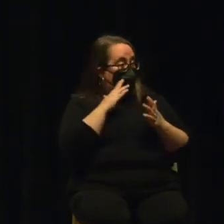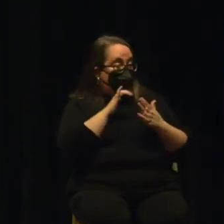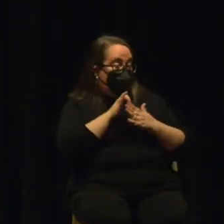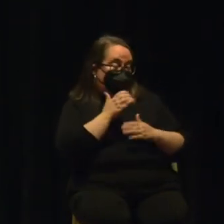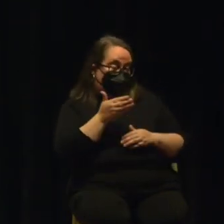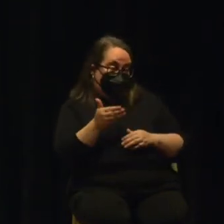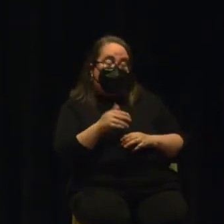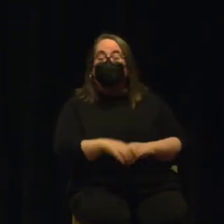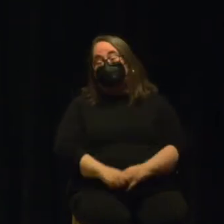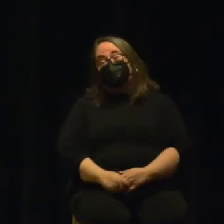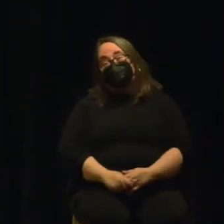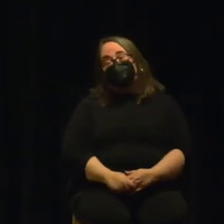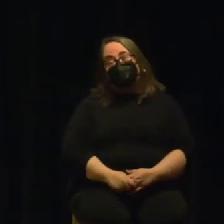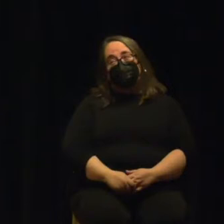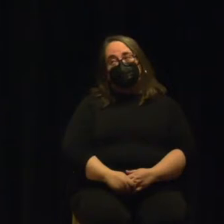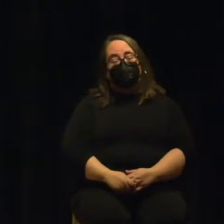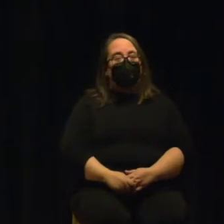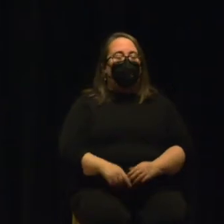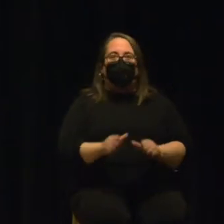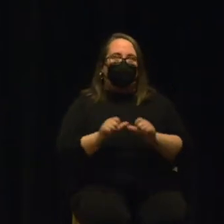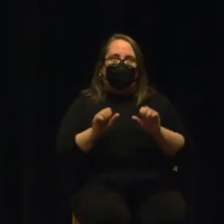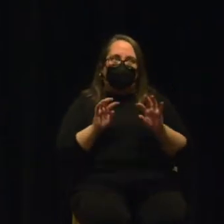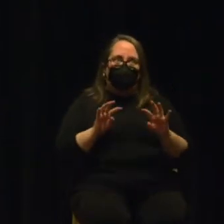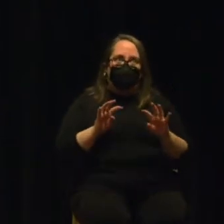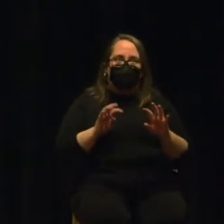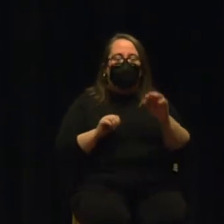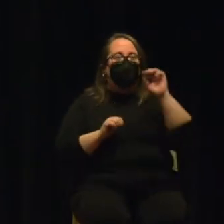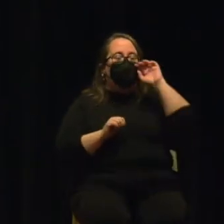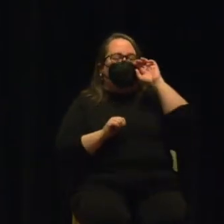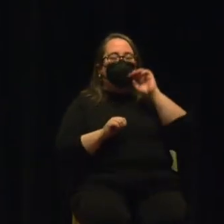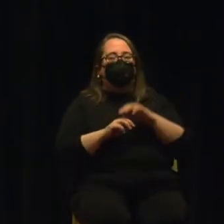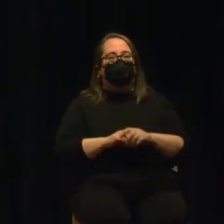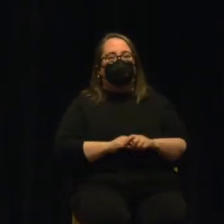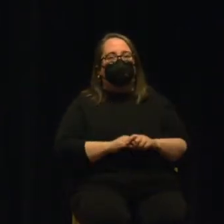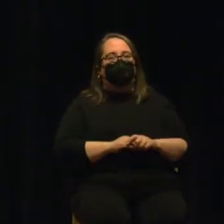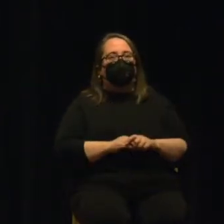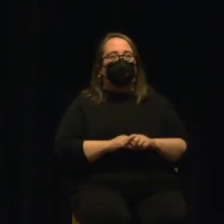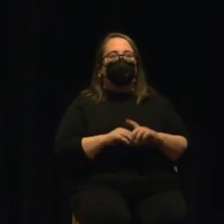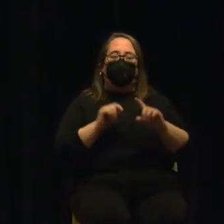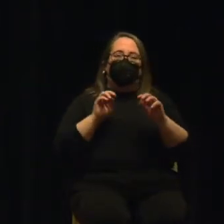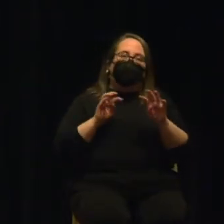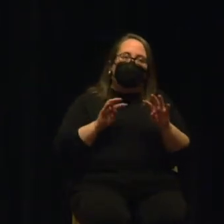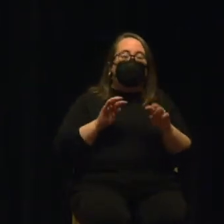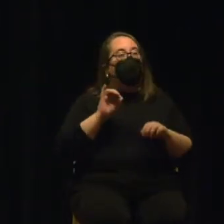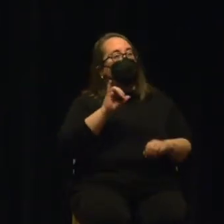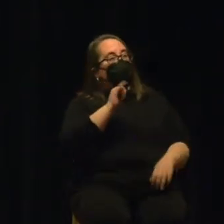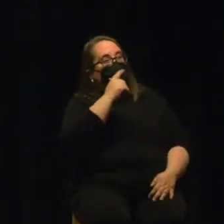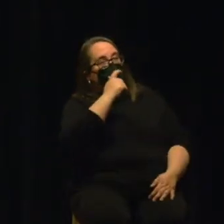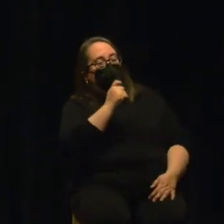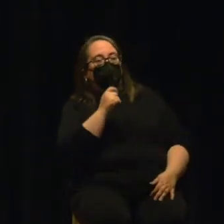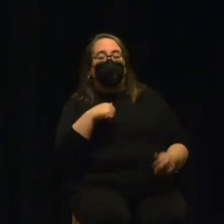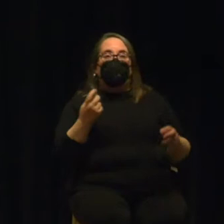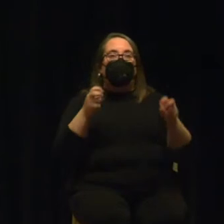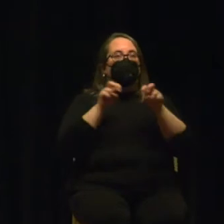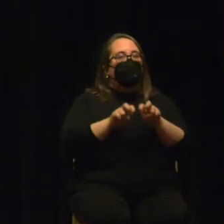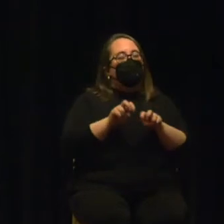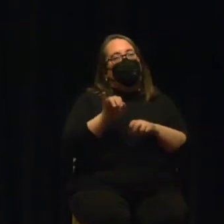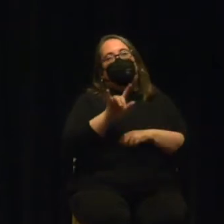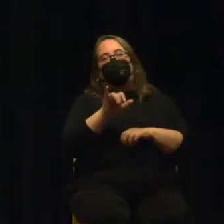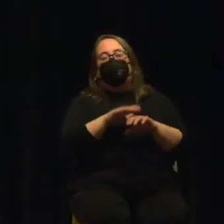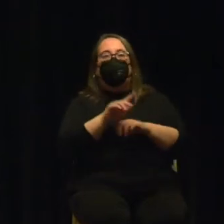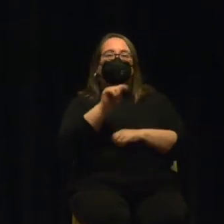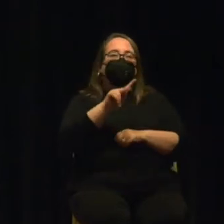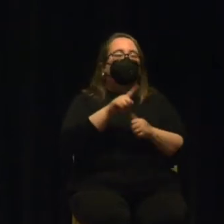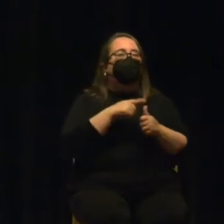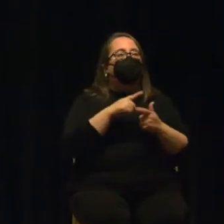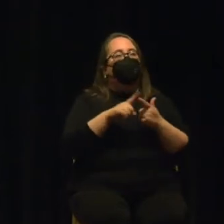thing. Mm-hmm. It was everybody watched boxing, not everybody, but most, it was that sport, right? And we would sit and watch him. Ali would be on TV,